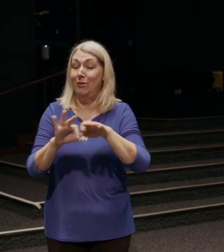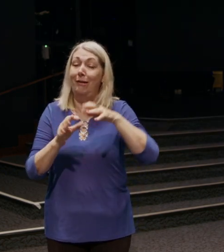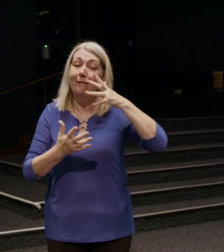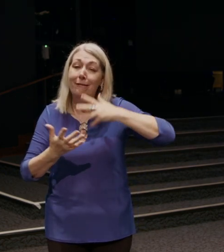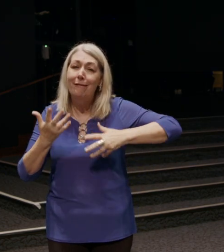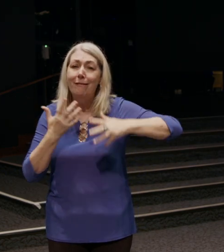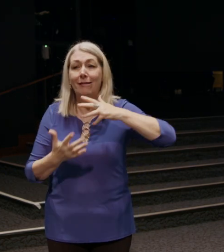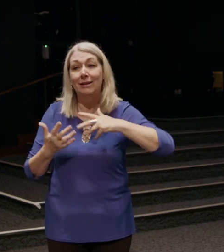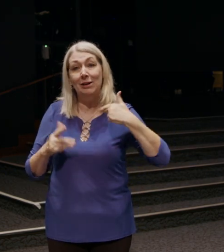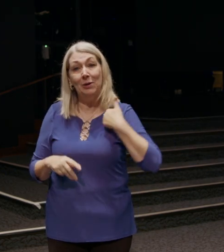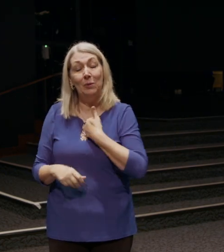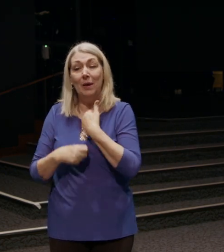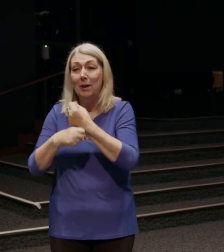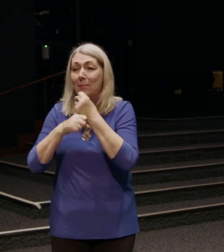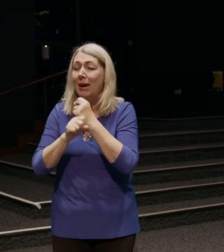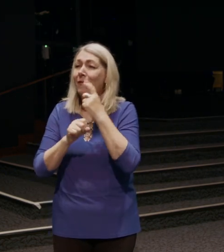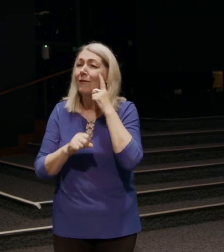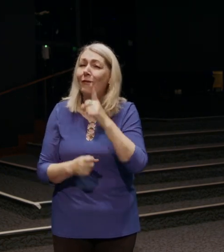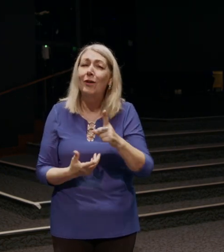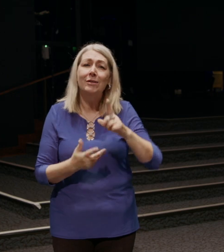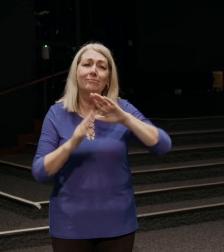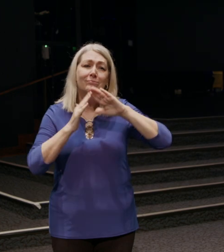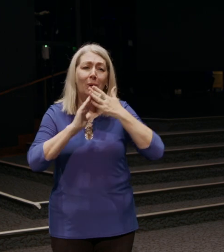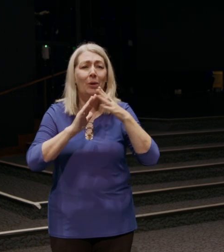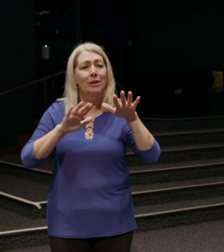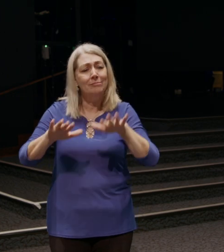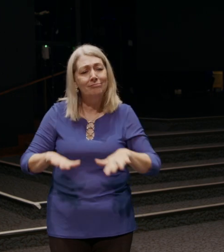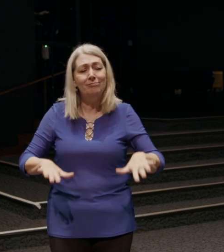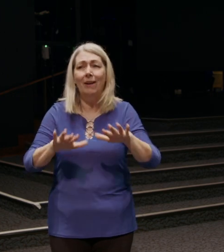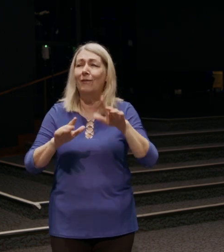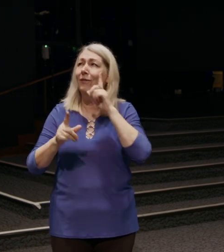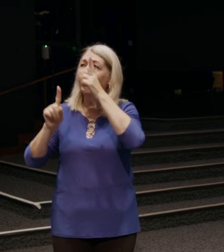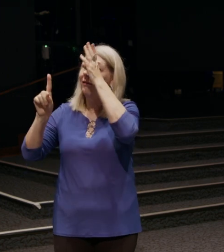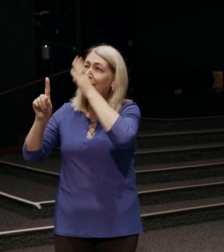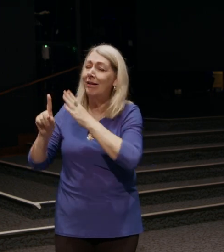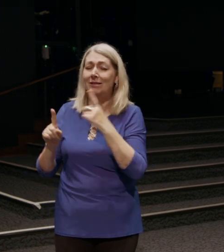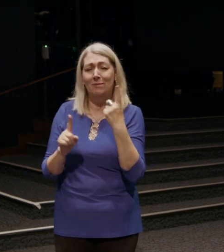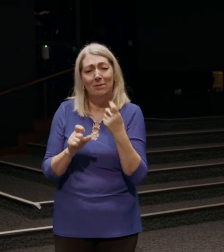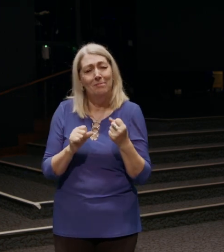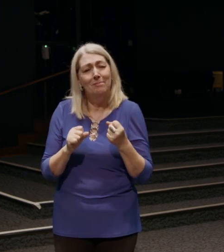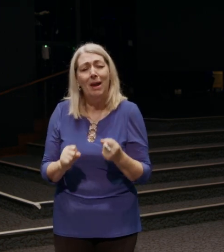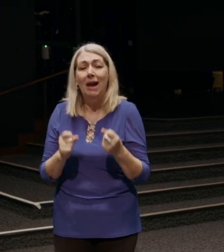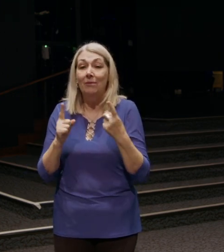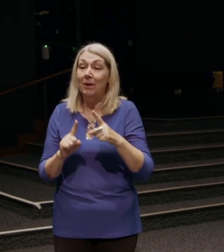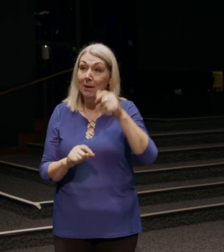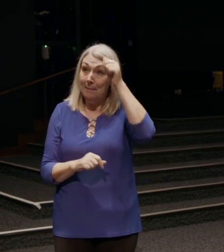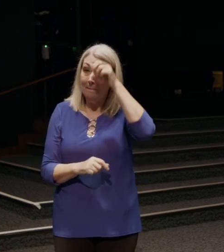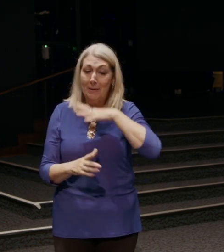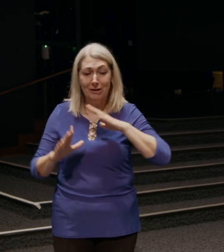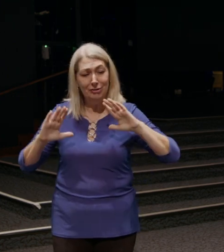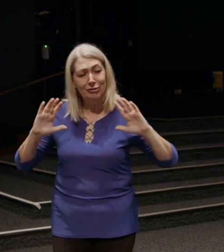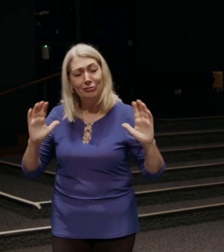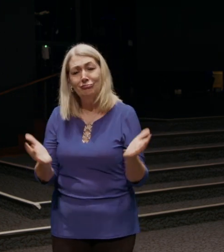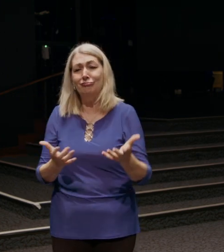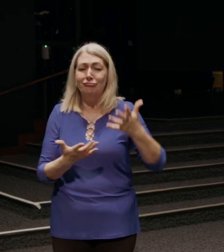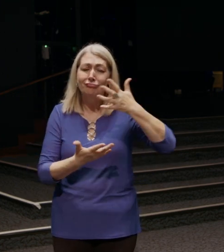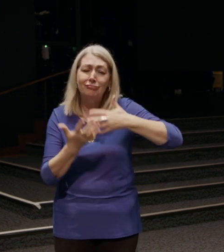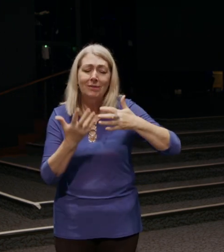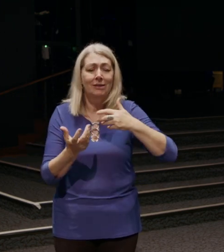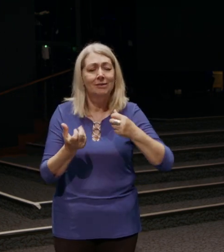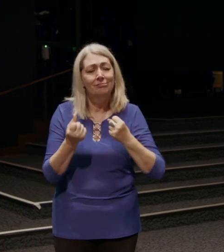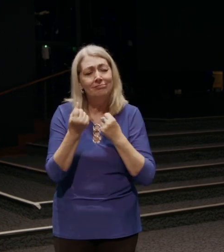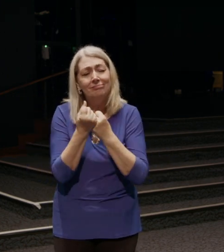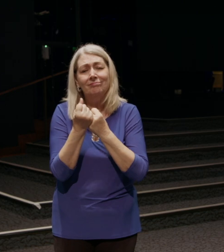We were created for community, with God and each other. Something powerful happens when men come together to encourage each